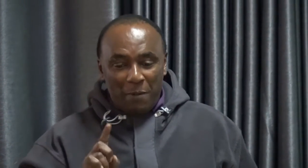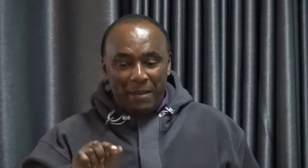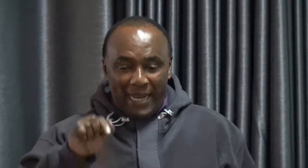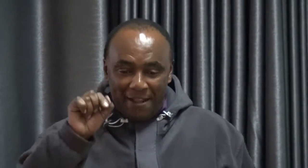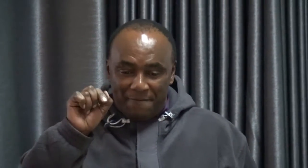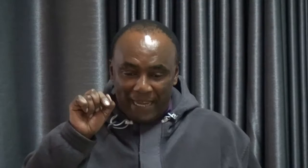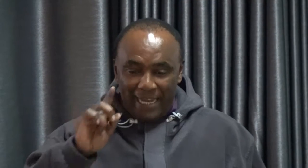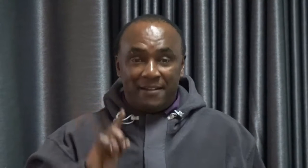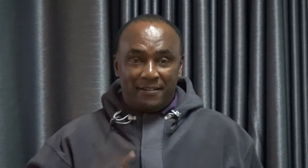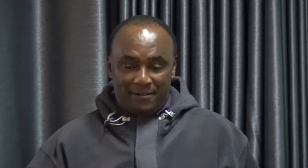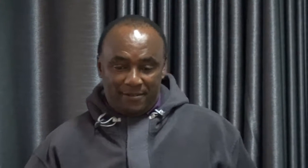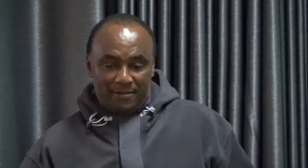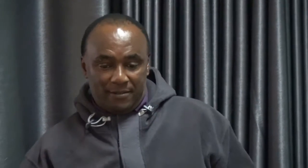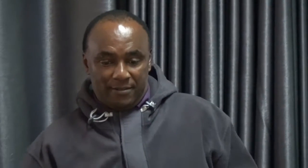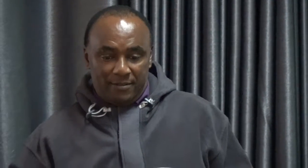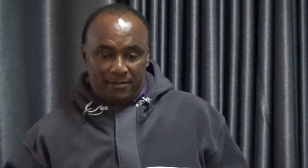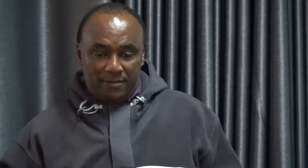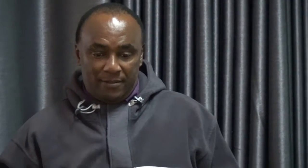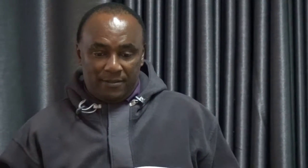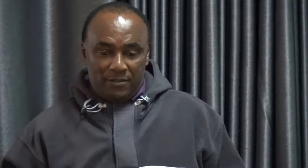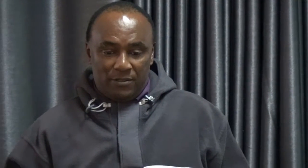What we believe is,